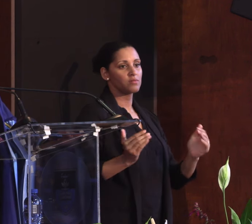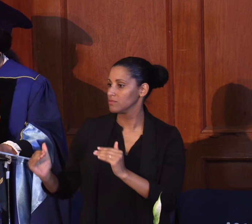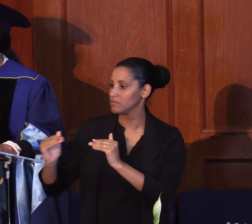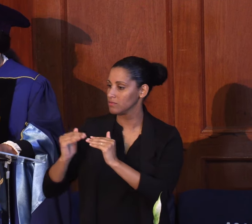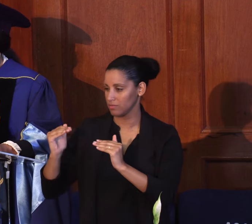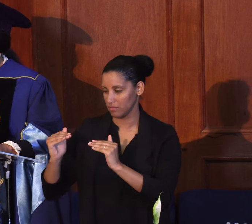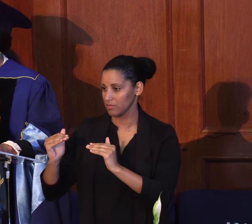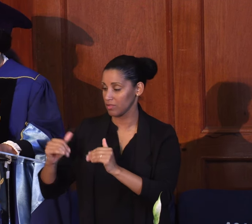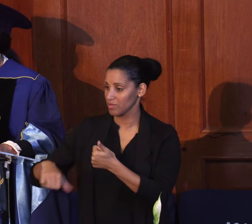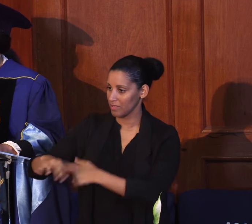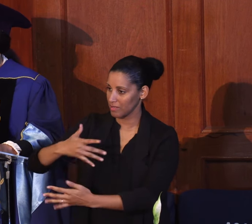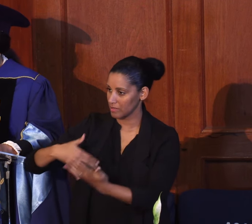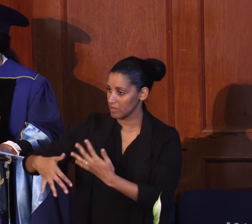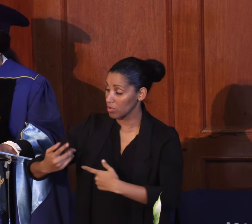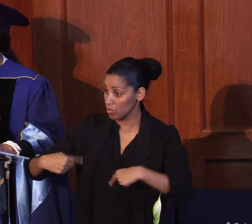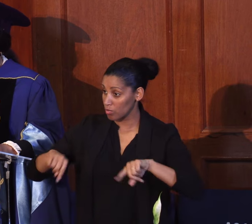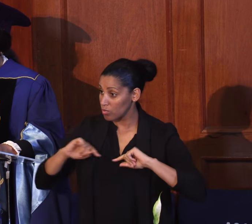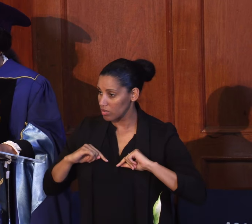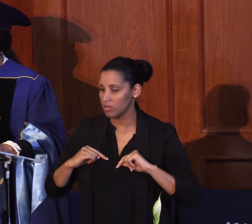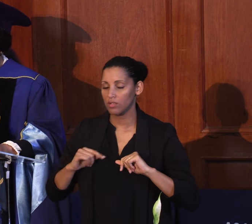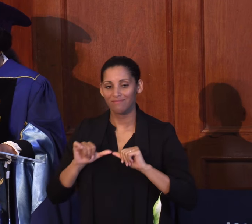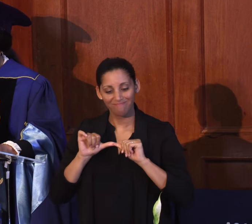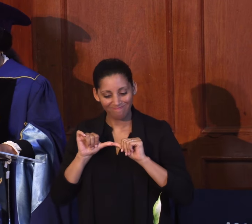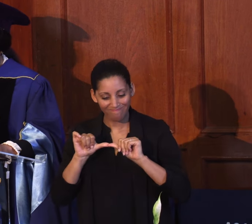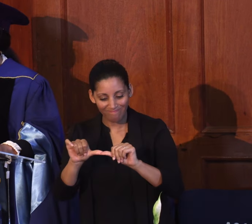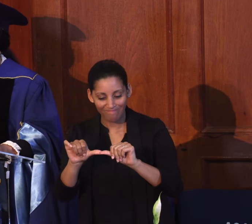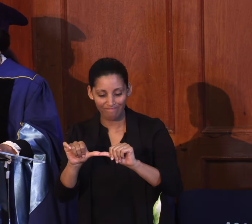to creating a sustainable world.